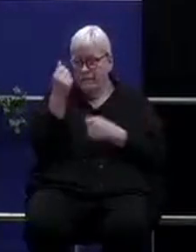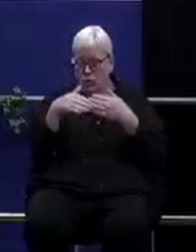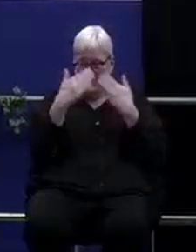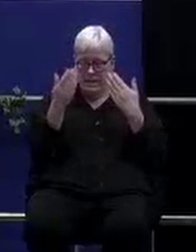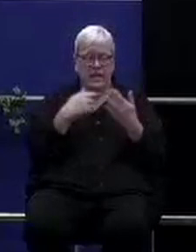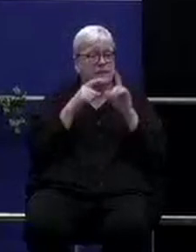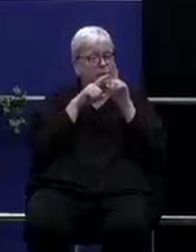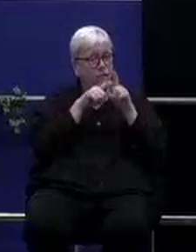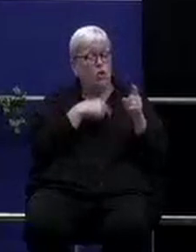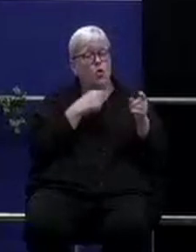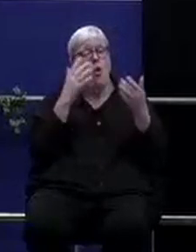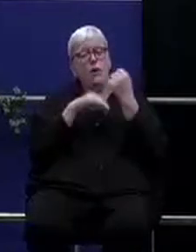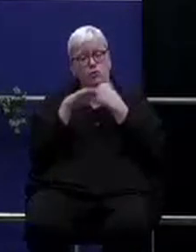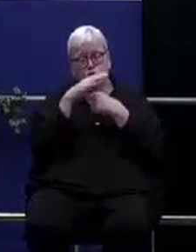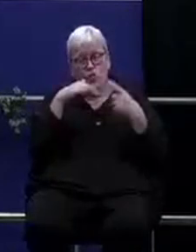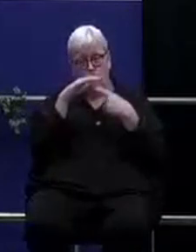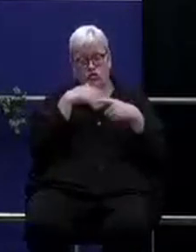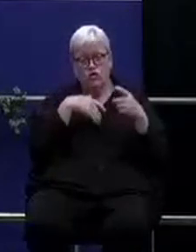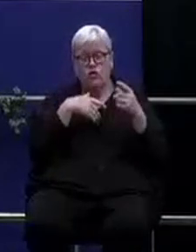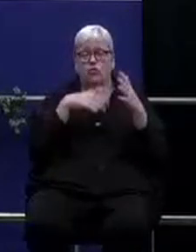festival on social media at